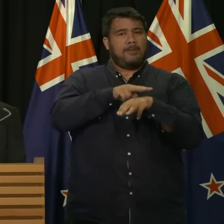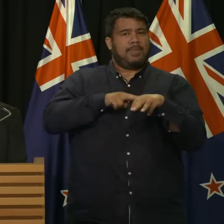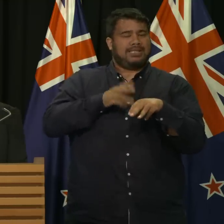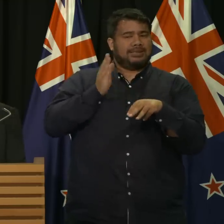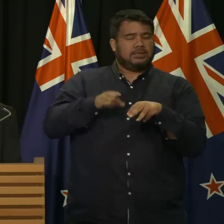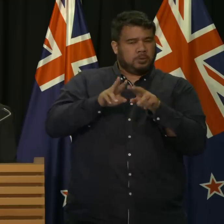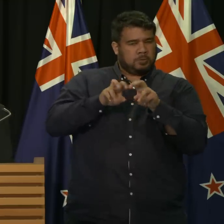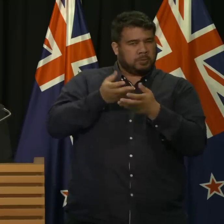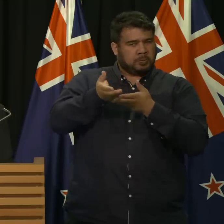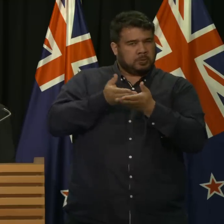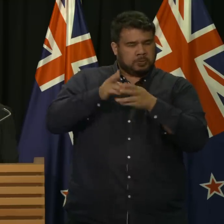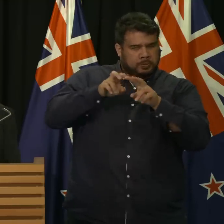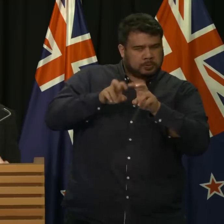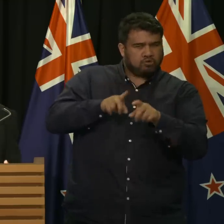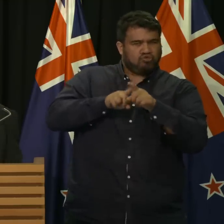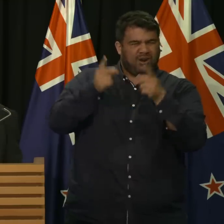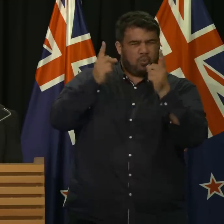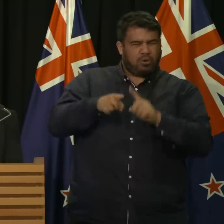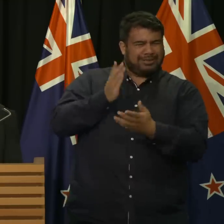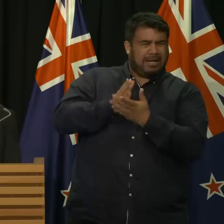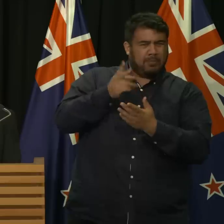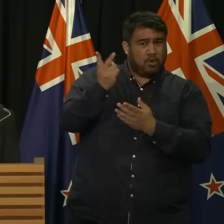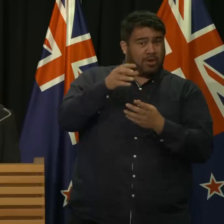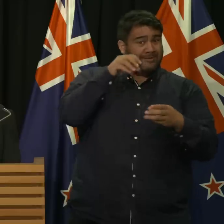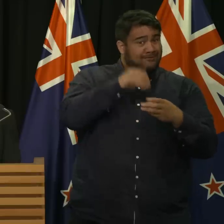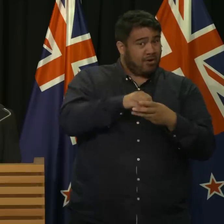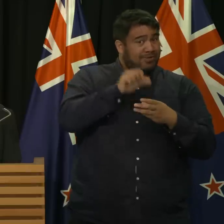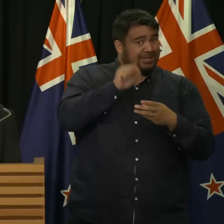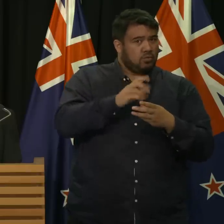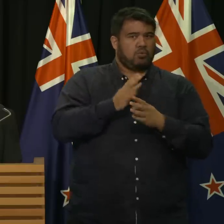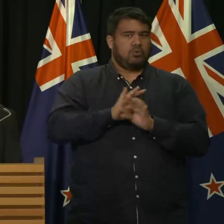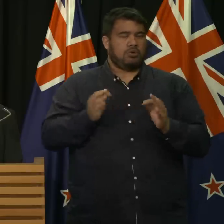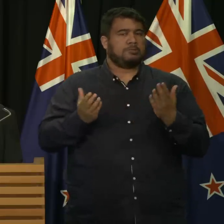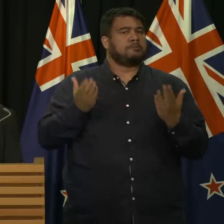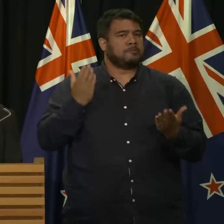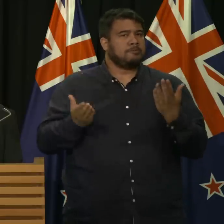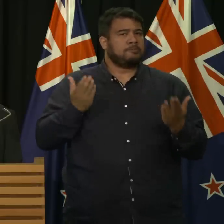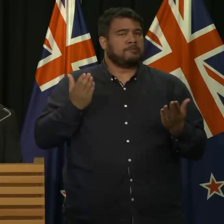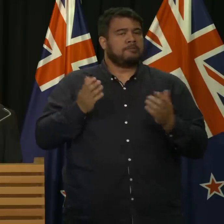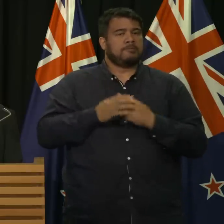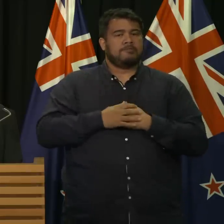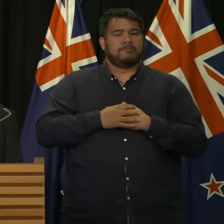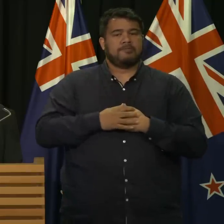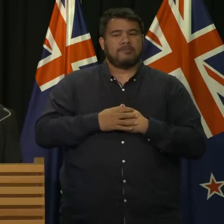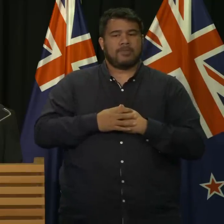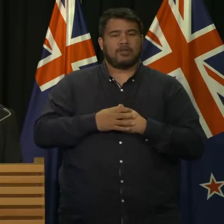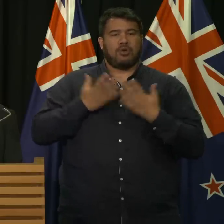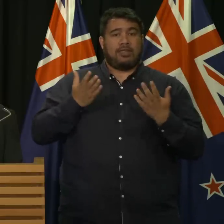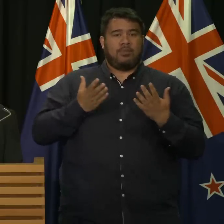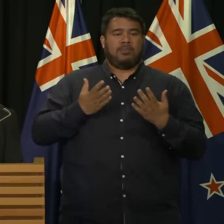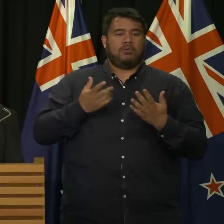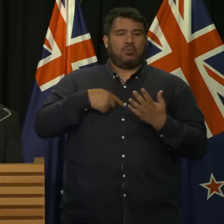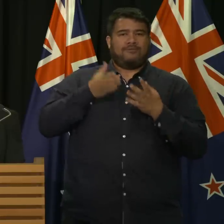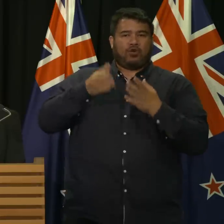undertaking investigations in order to try and ascertain whether they were directly involved. So obviously there is a primary focus